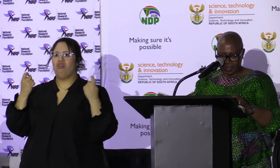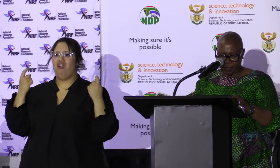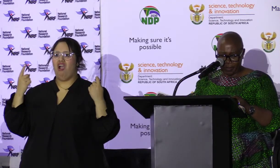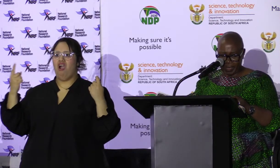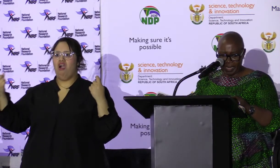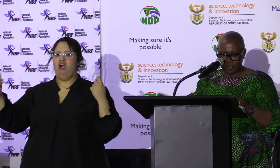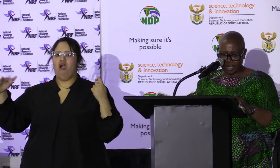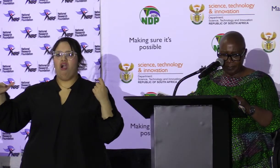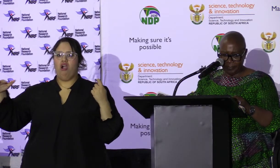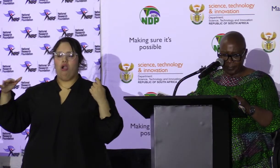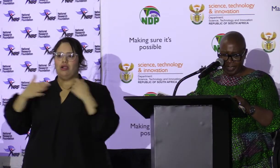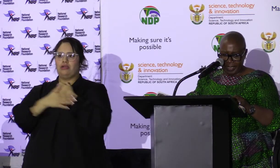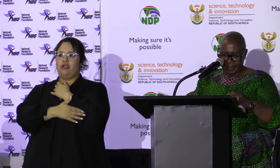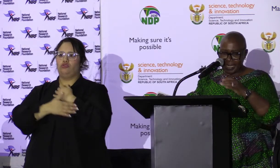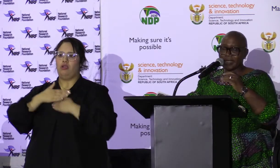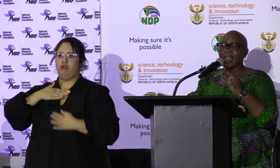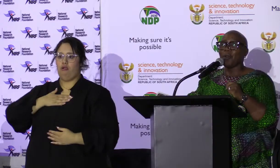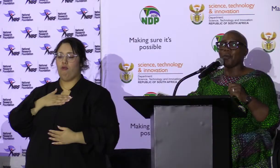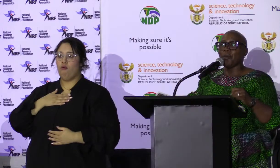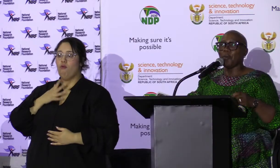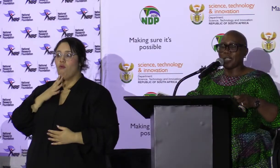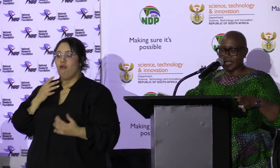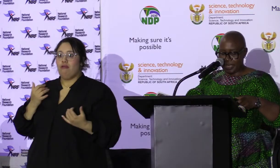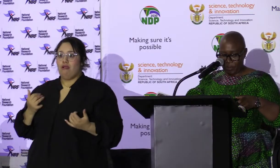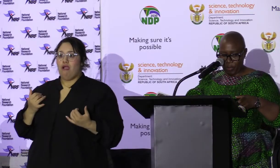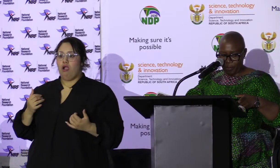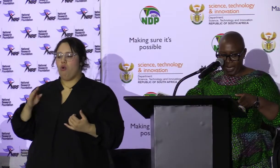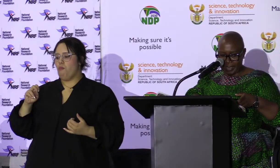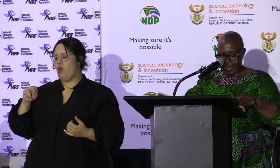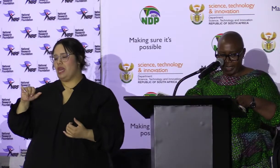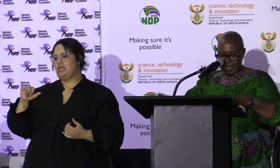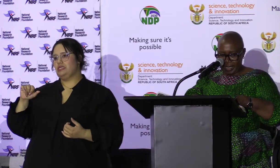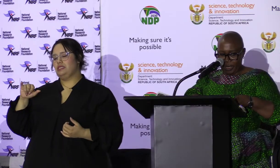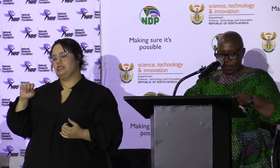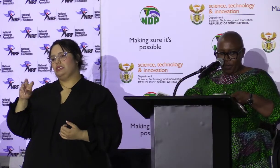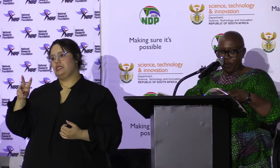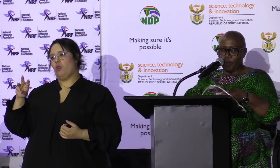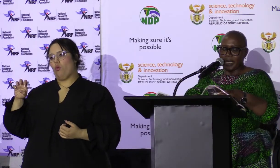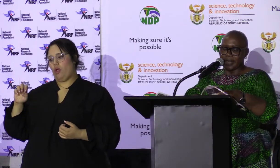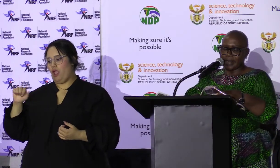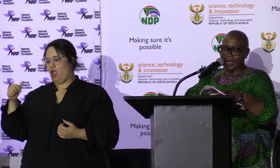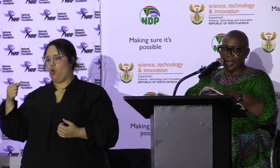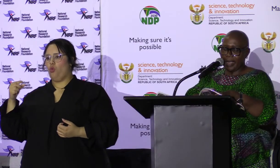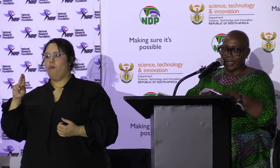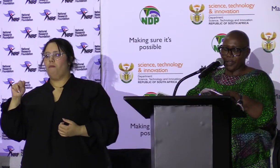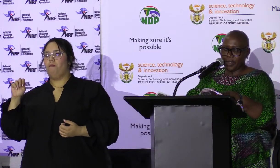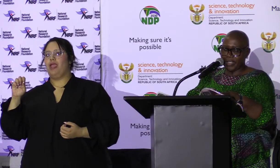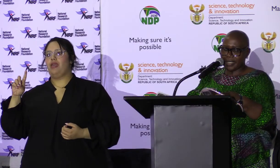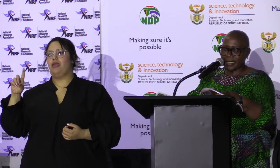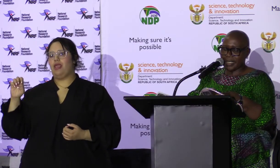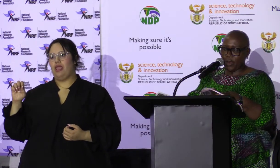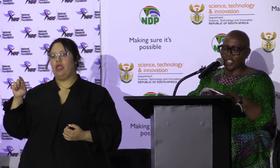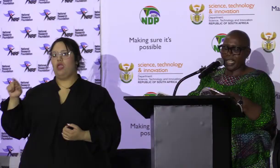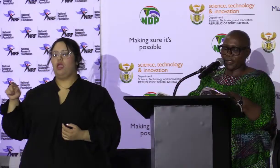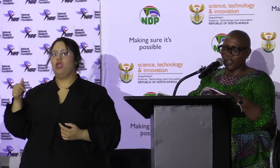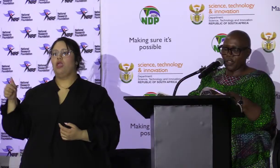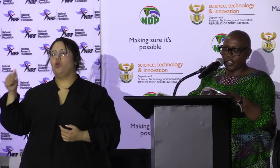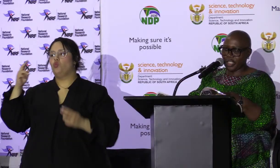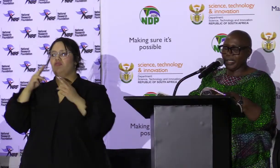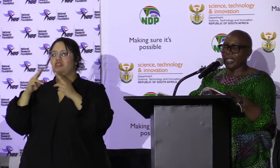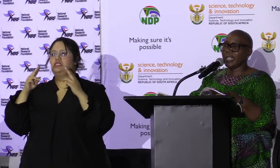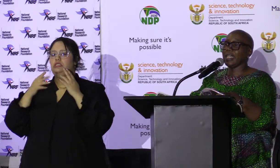areas of our country. Right now, uBonisiwe Gumede Miss University